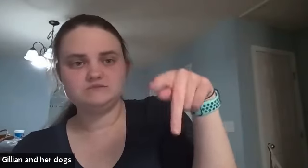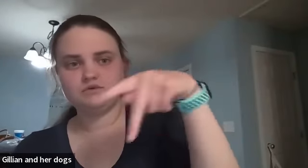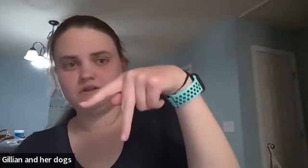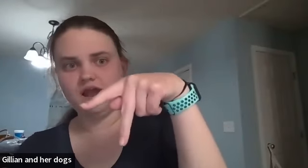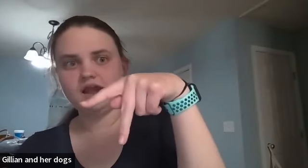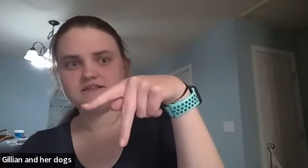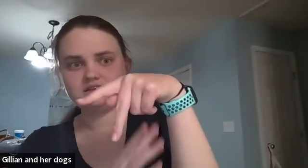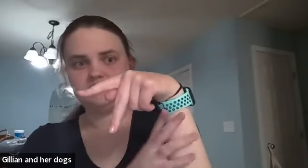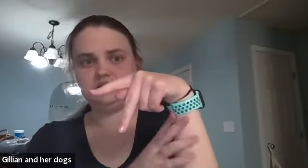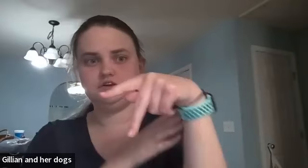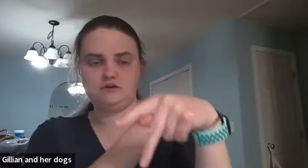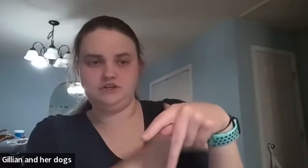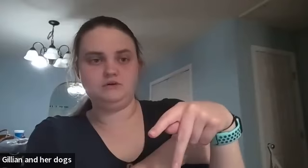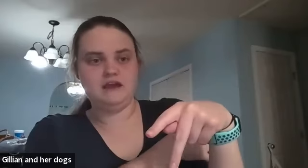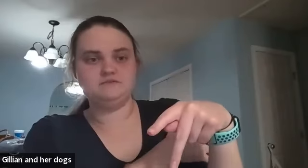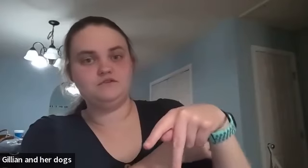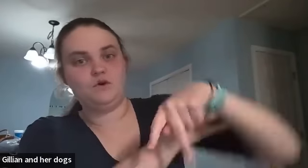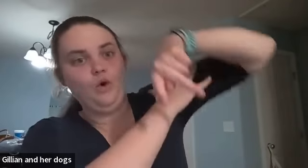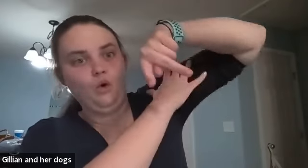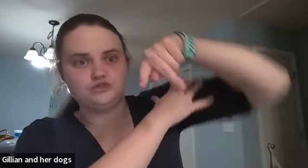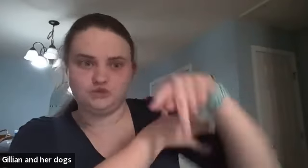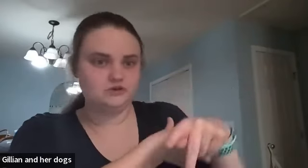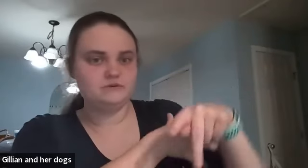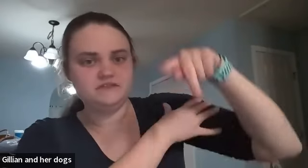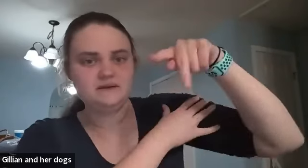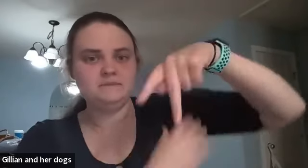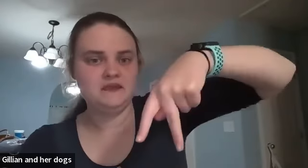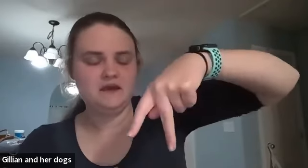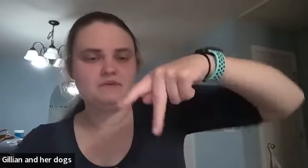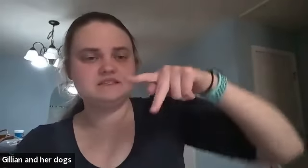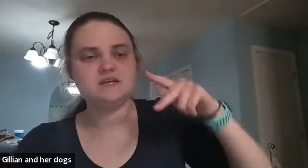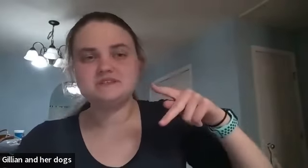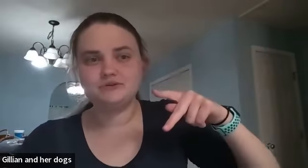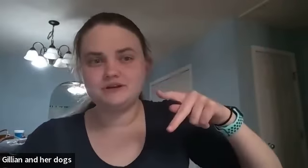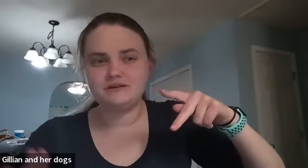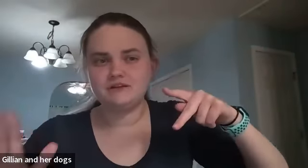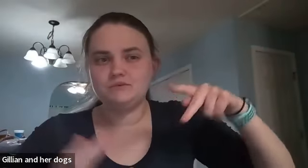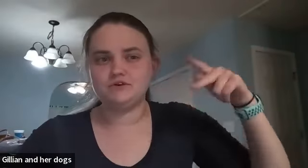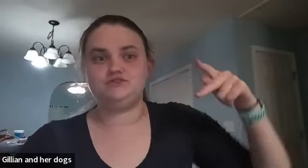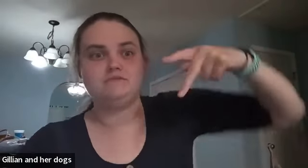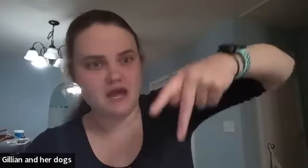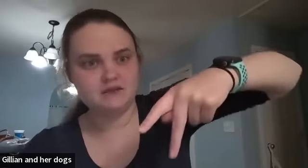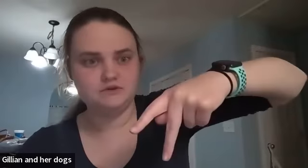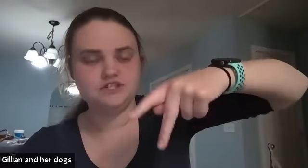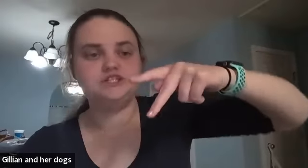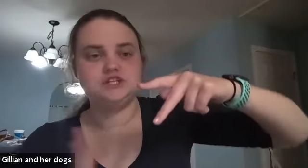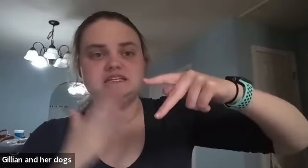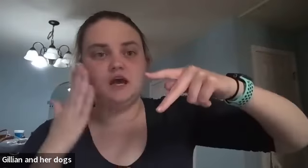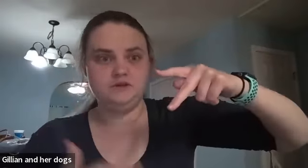more relaxed and you don't have to move your whole shoulder with it. But sometimes I put it on a little more dramatic motion just to help you guys